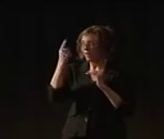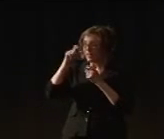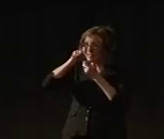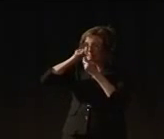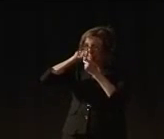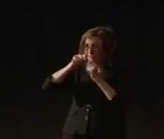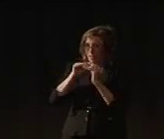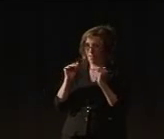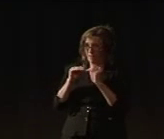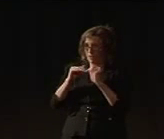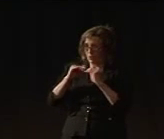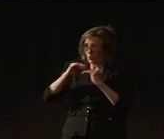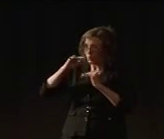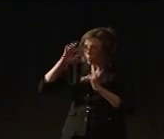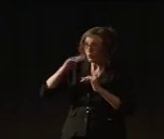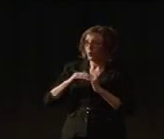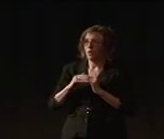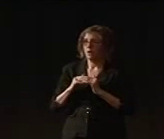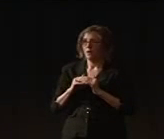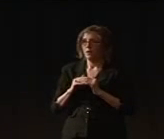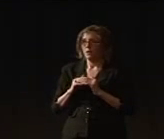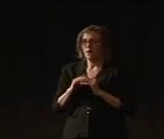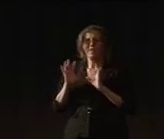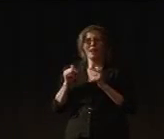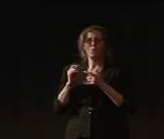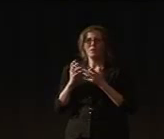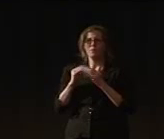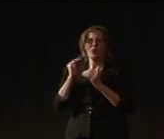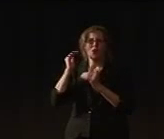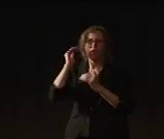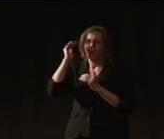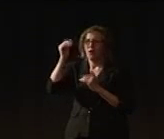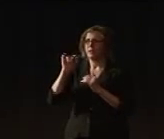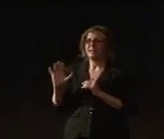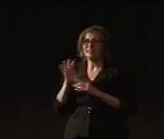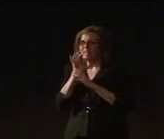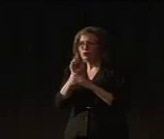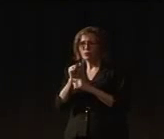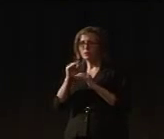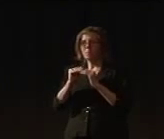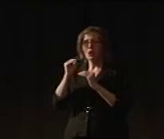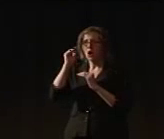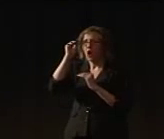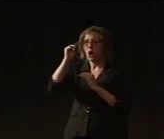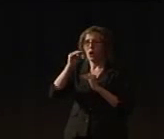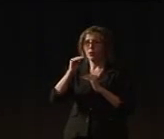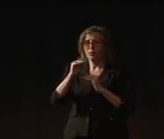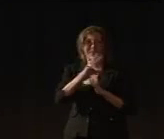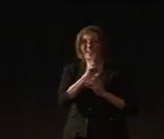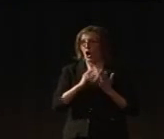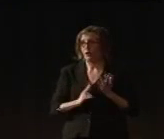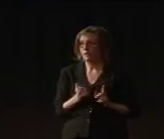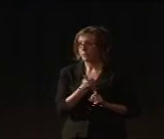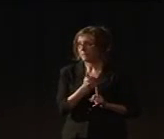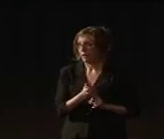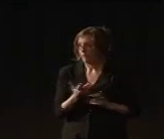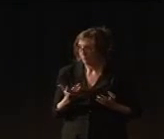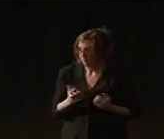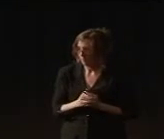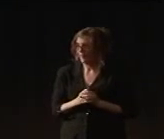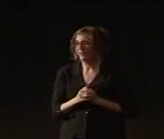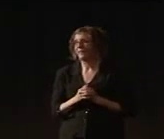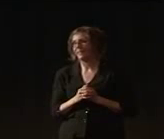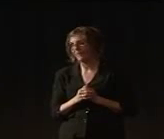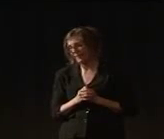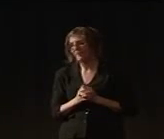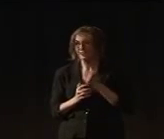and interest which is way beyond, I was going to say, way beyond Veronese himself, who was one